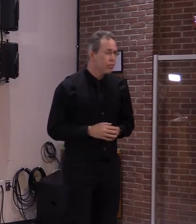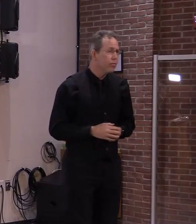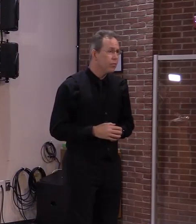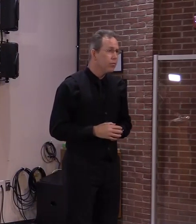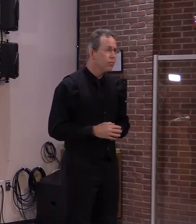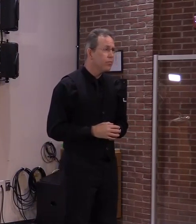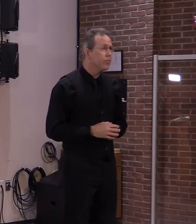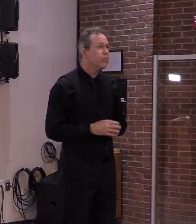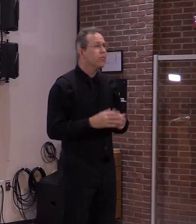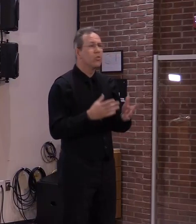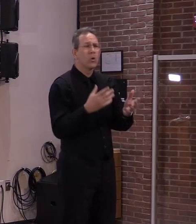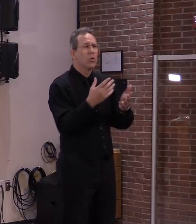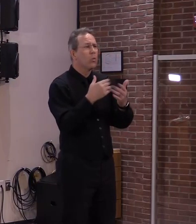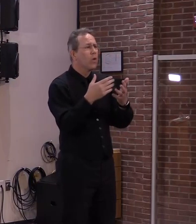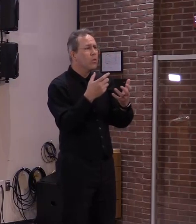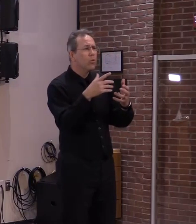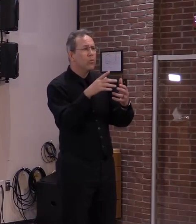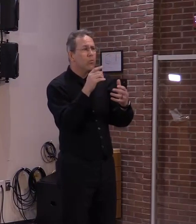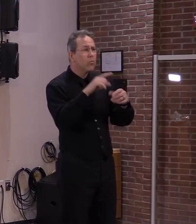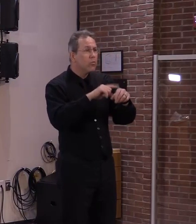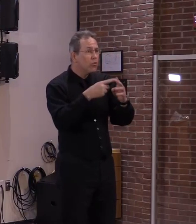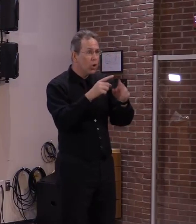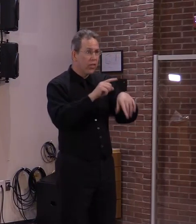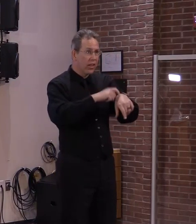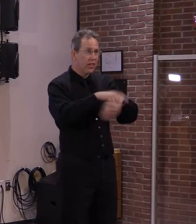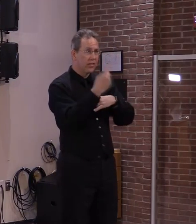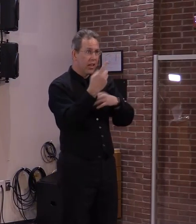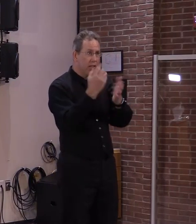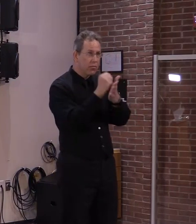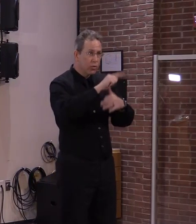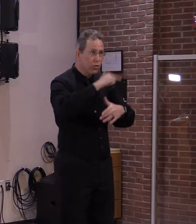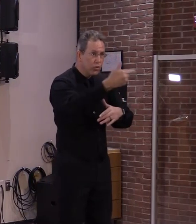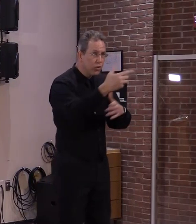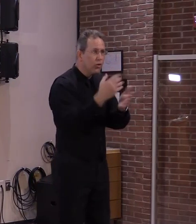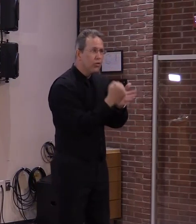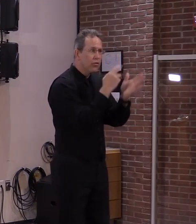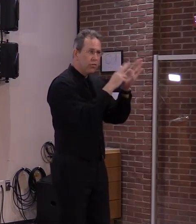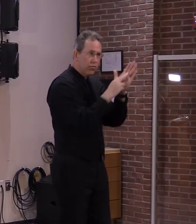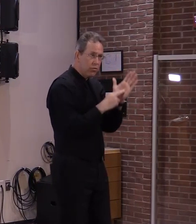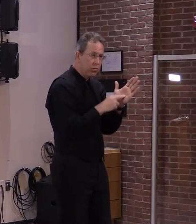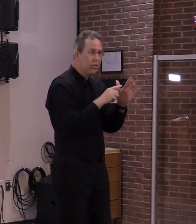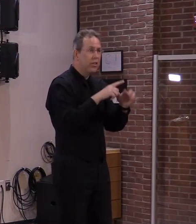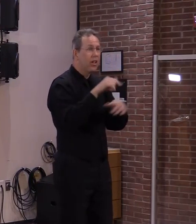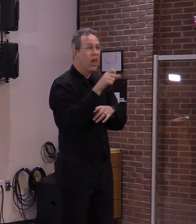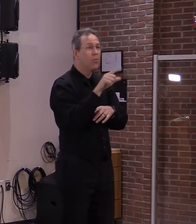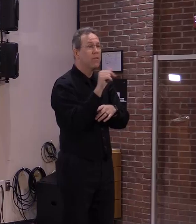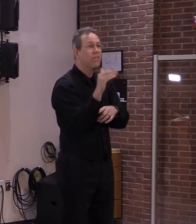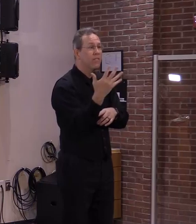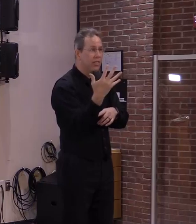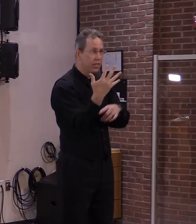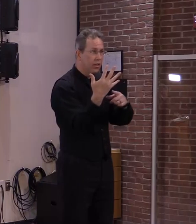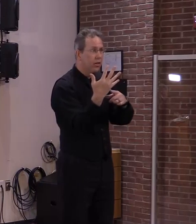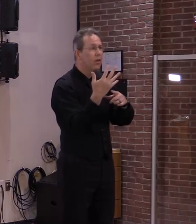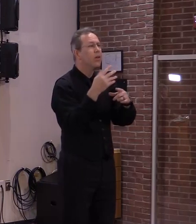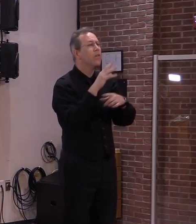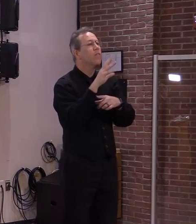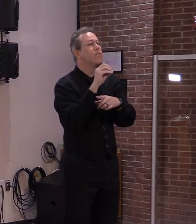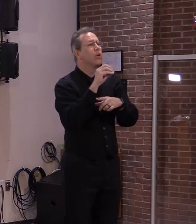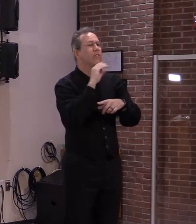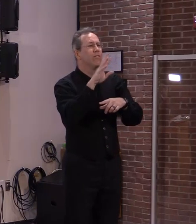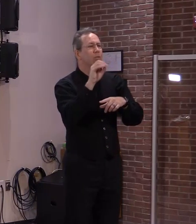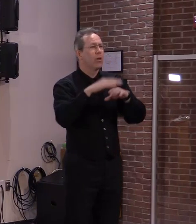when 8:15 on April 5th comes around for those 40 and above. You